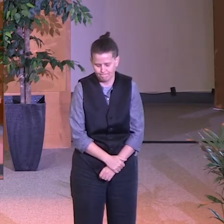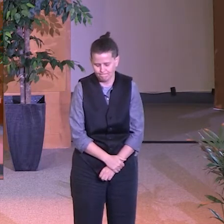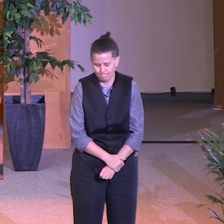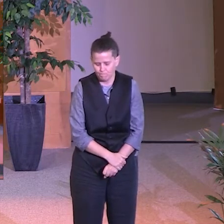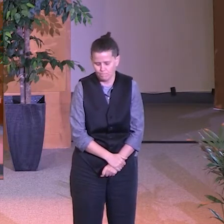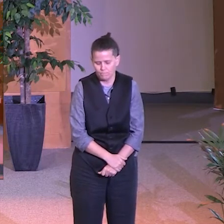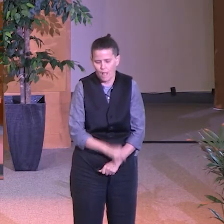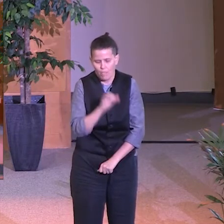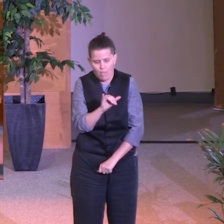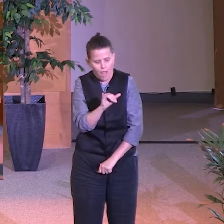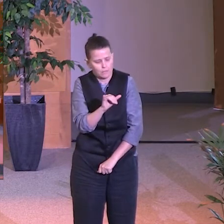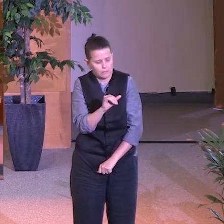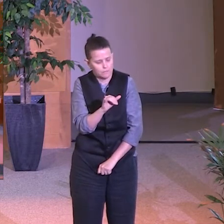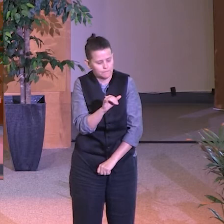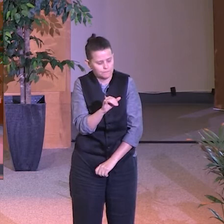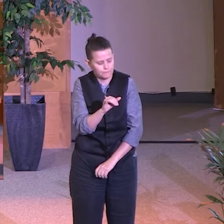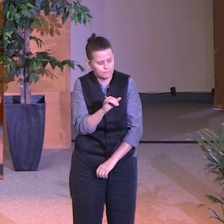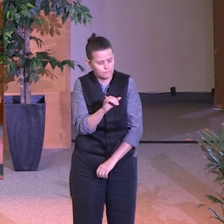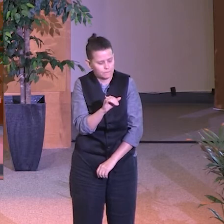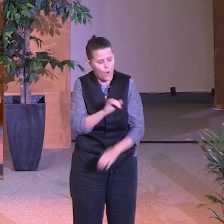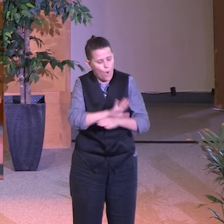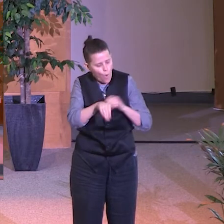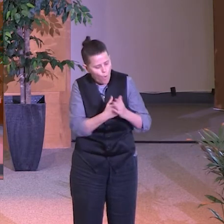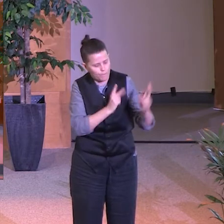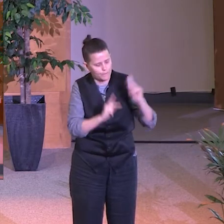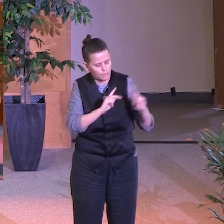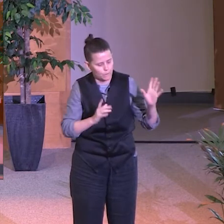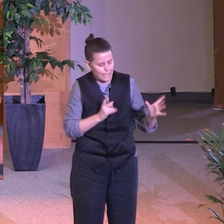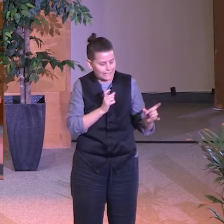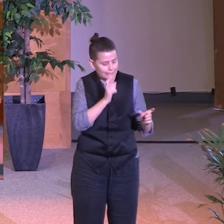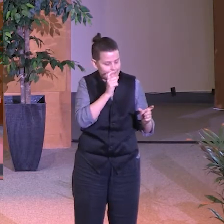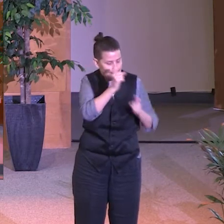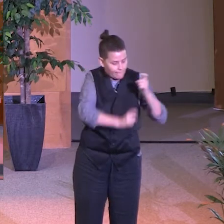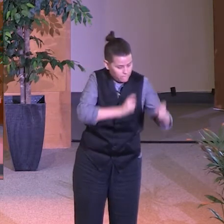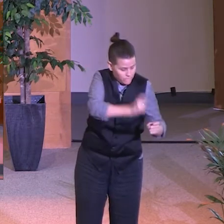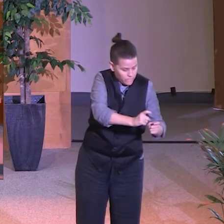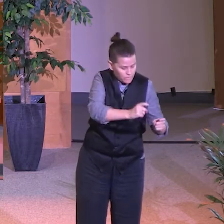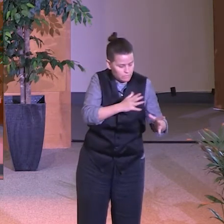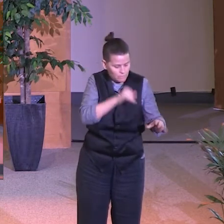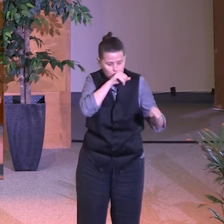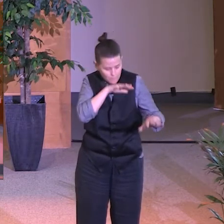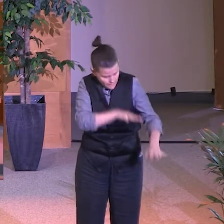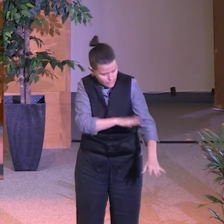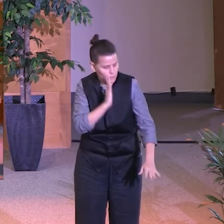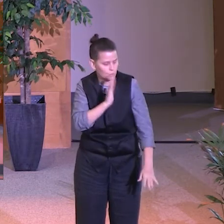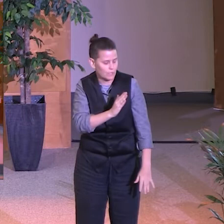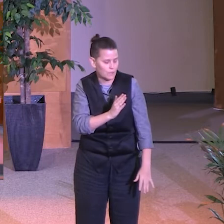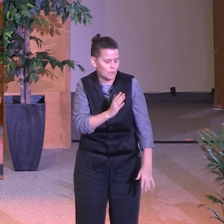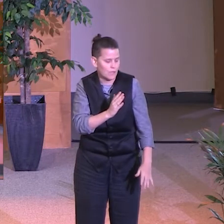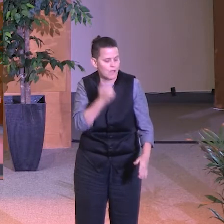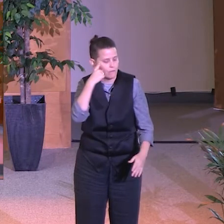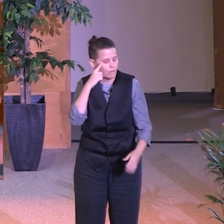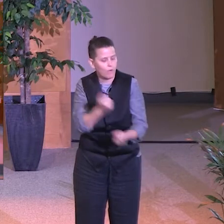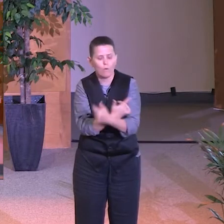to bless everyone that gave with a joyful heart in new, profound ways. And for all of this,